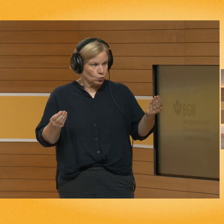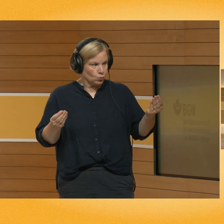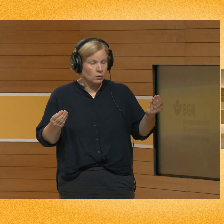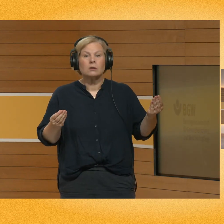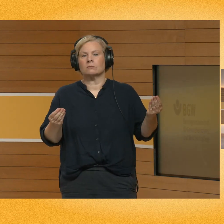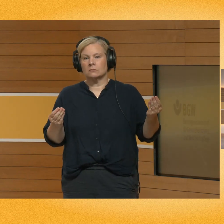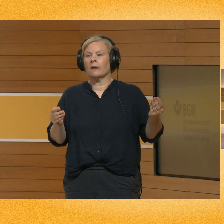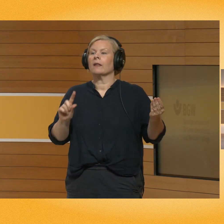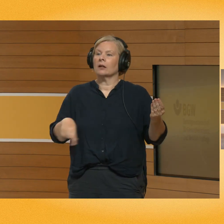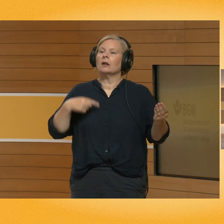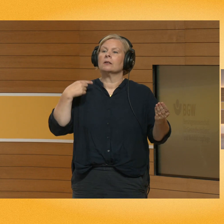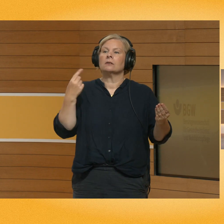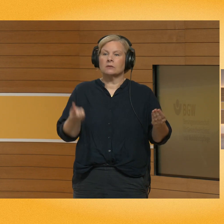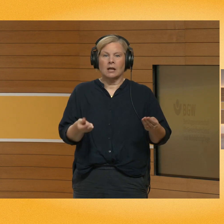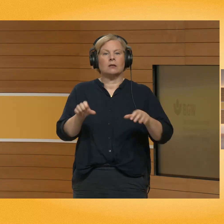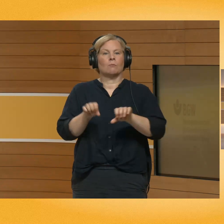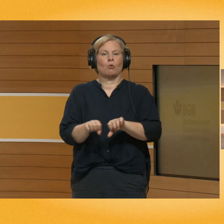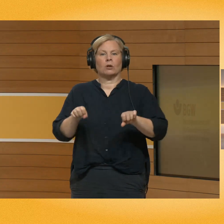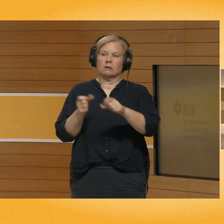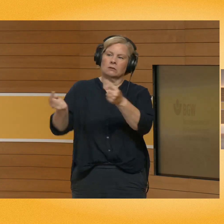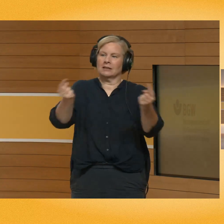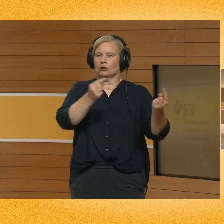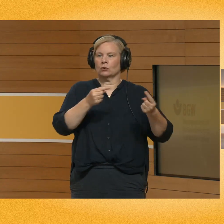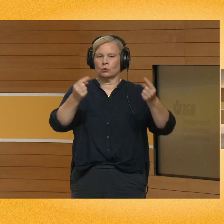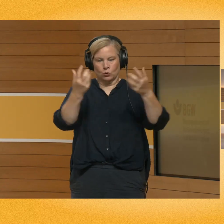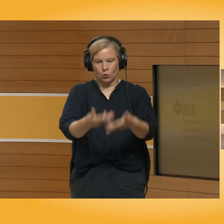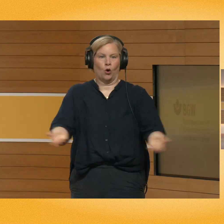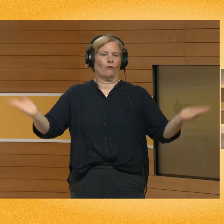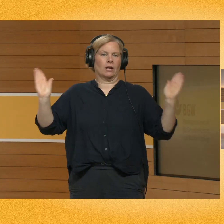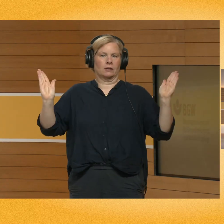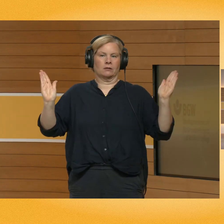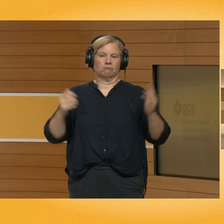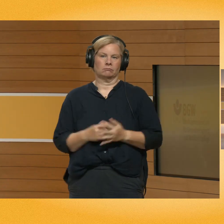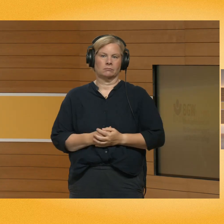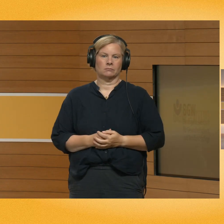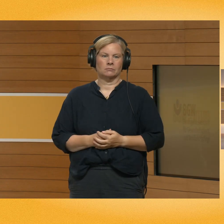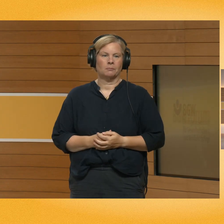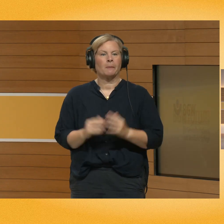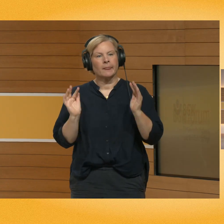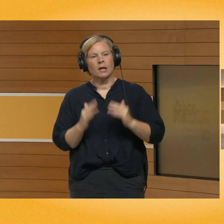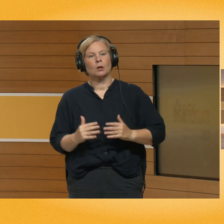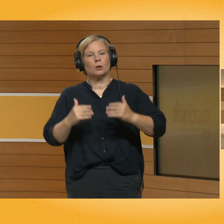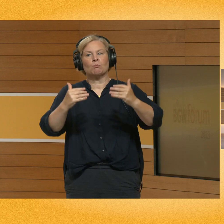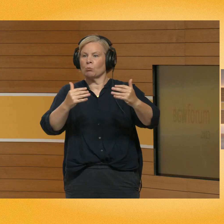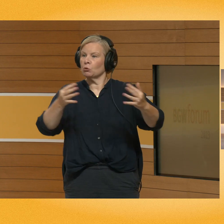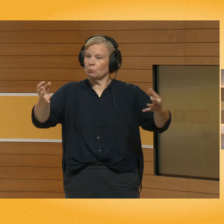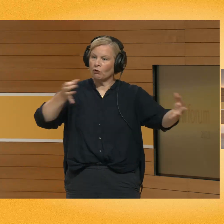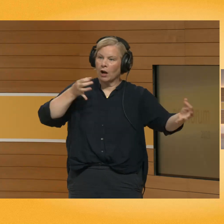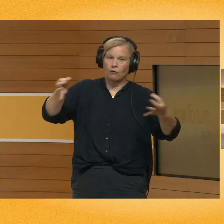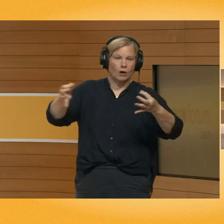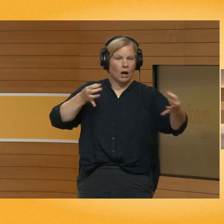the room, or like, and I invite the audience to ask some questions if you have any questions for the panel